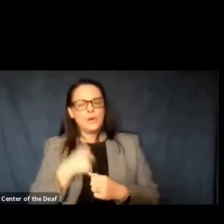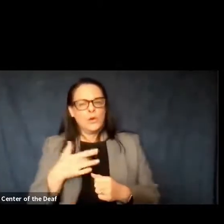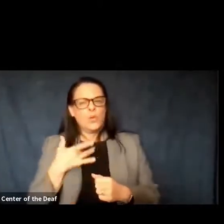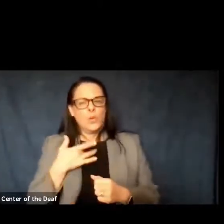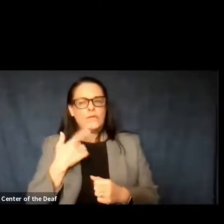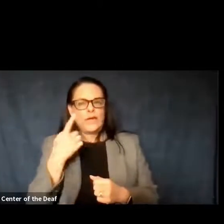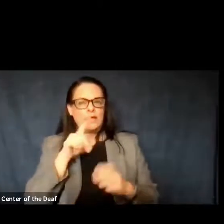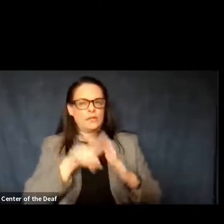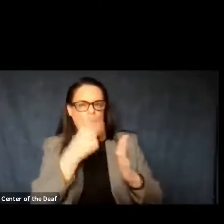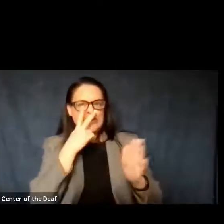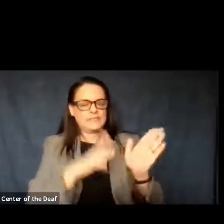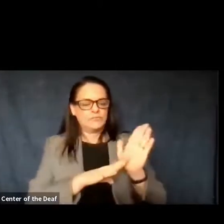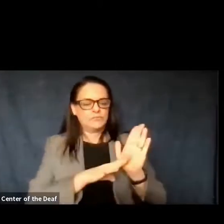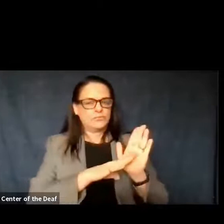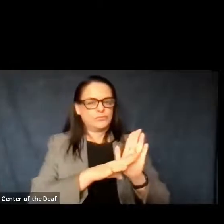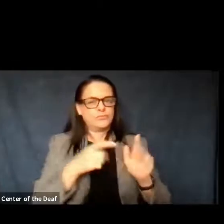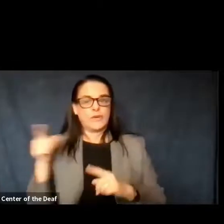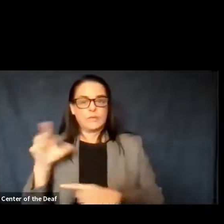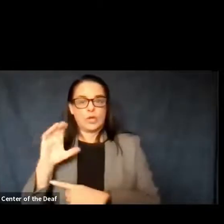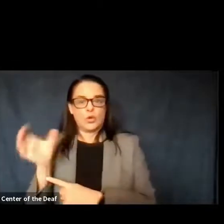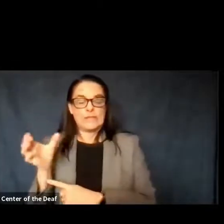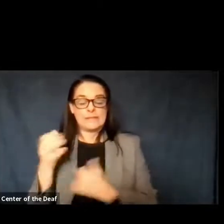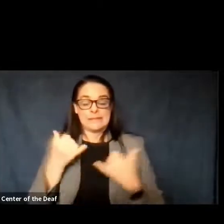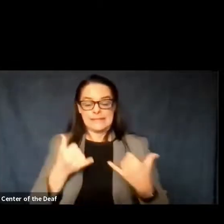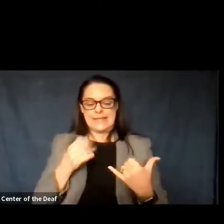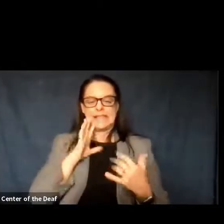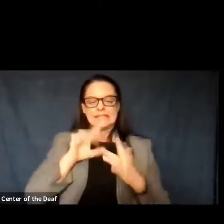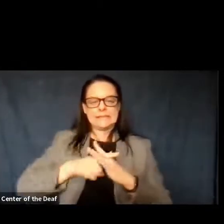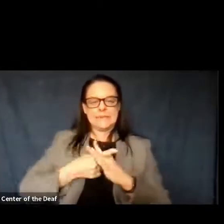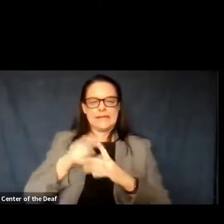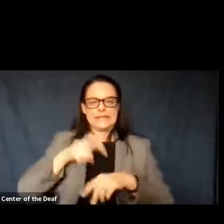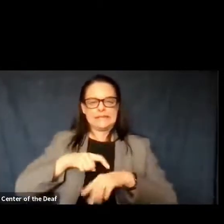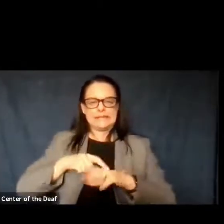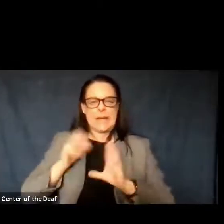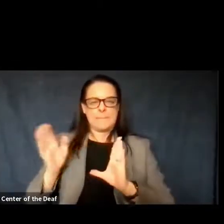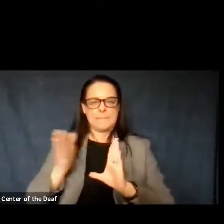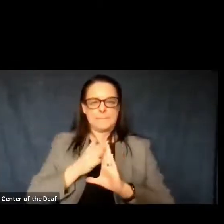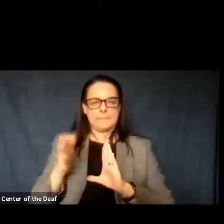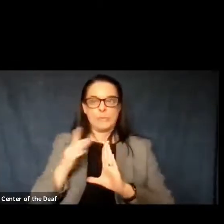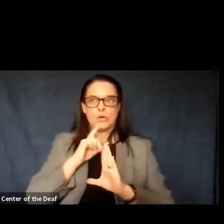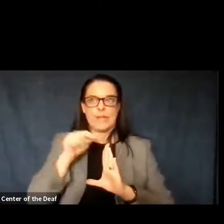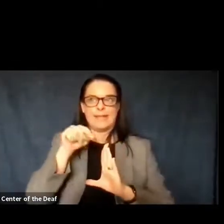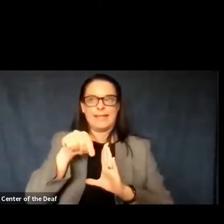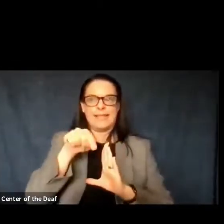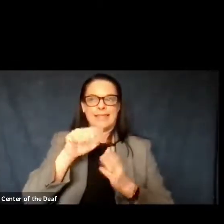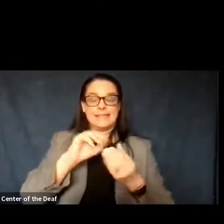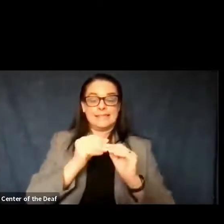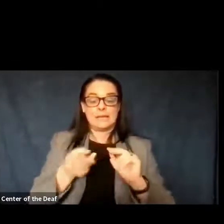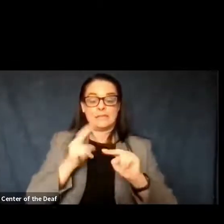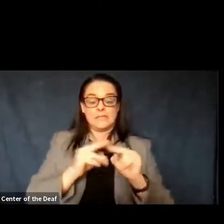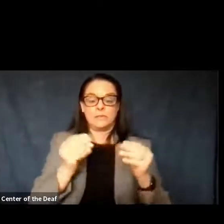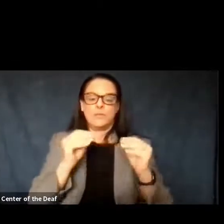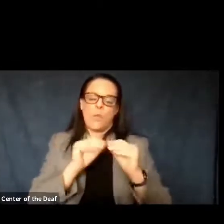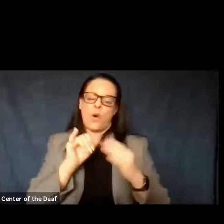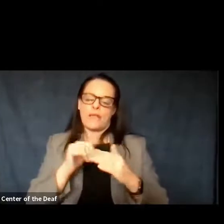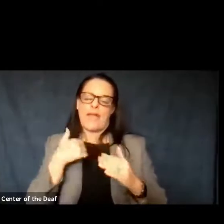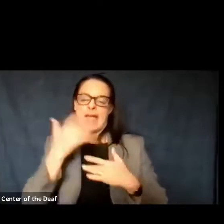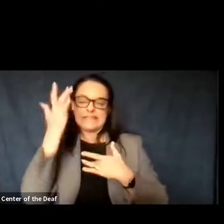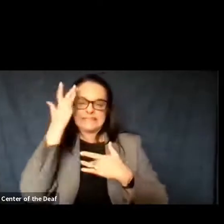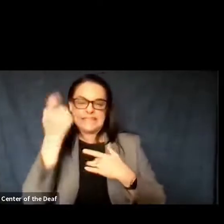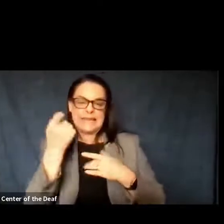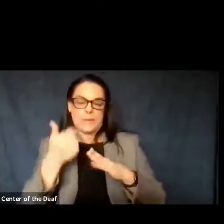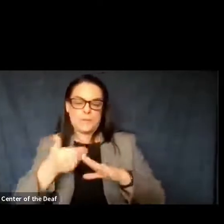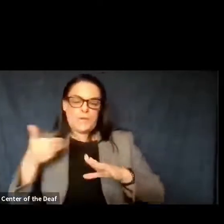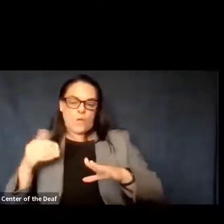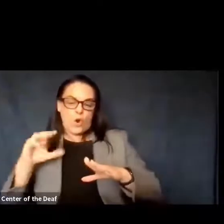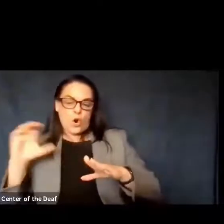from Christmas. This would be kind of the beginning of that time frame. This is actually probably more, though, folks that had illness a little bit before Christmas and are